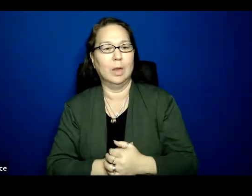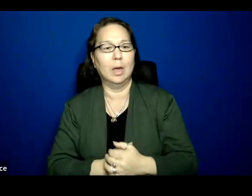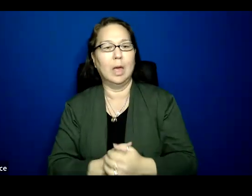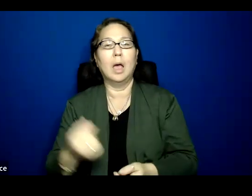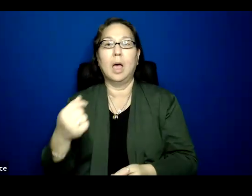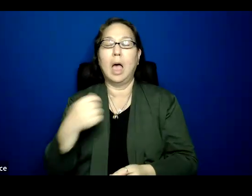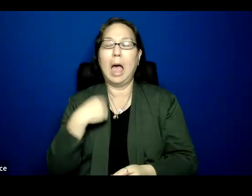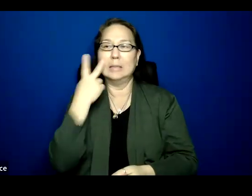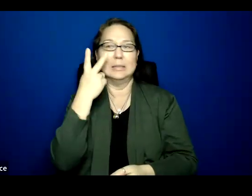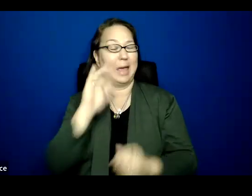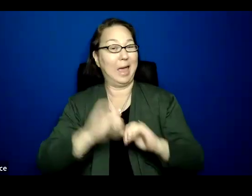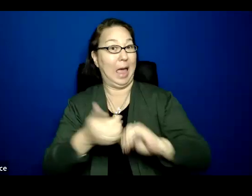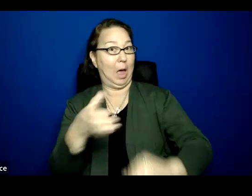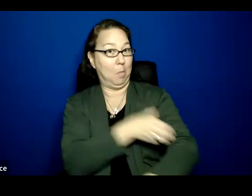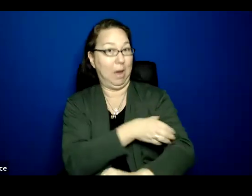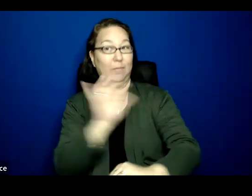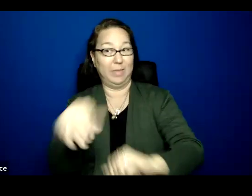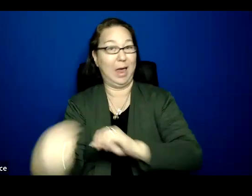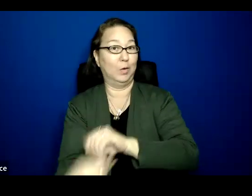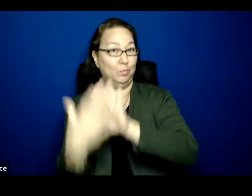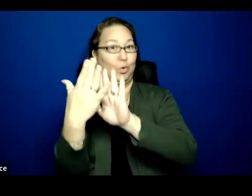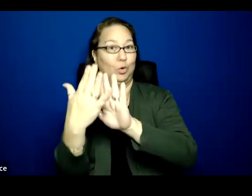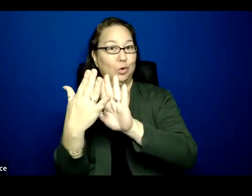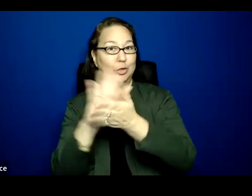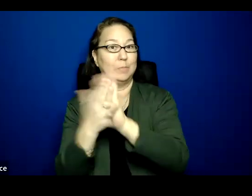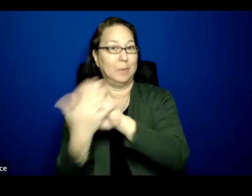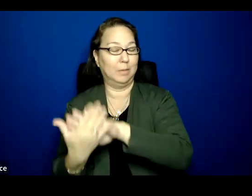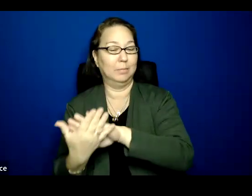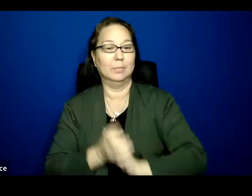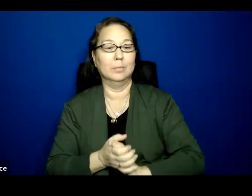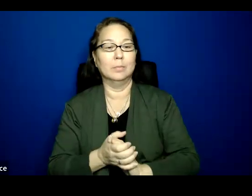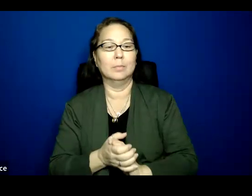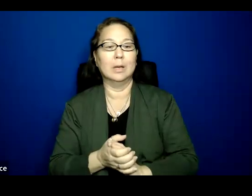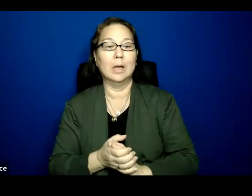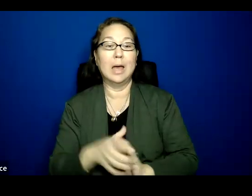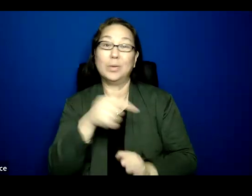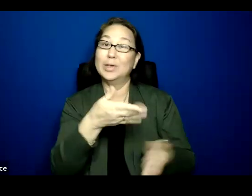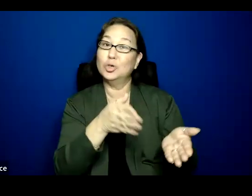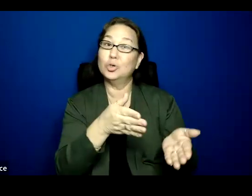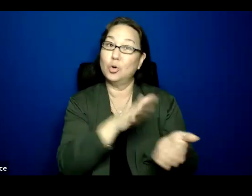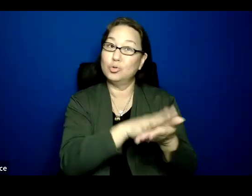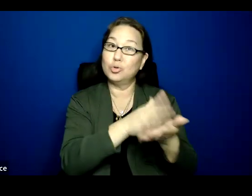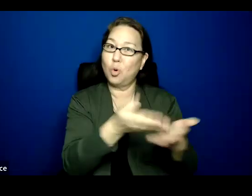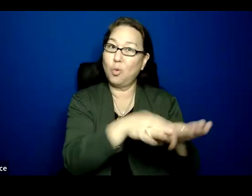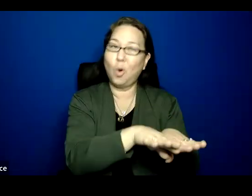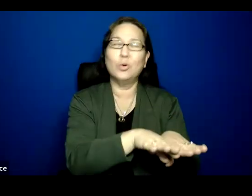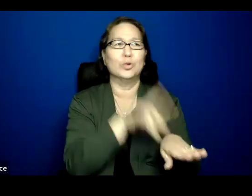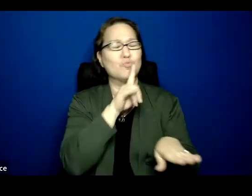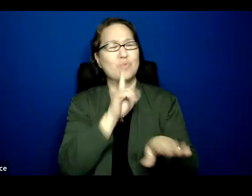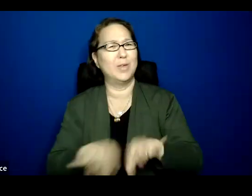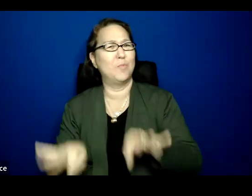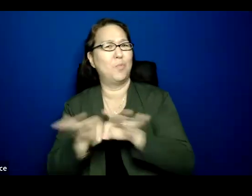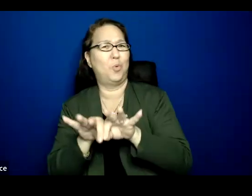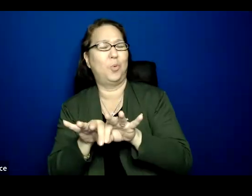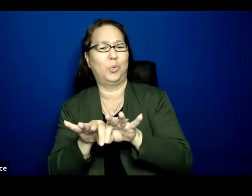how powerful this approach can be. With the schools facing closure, it is critical that the practices that define the